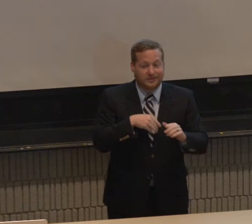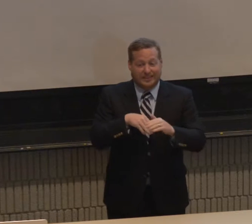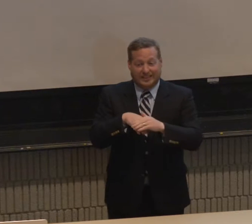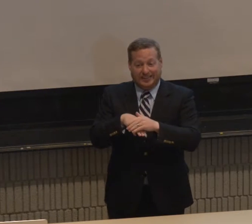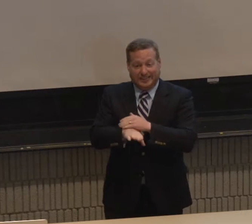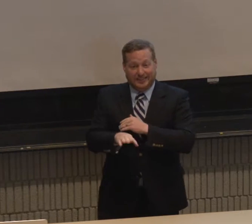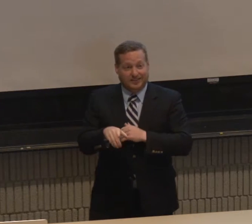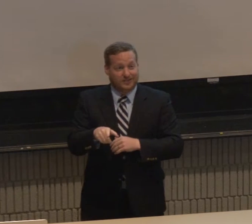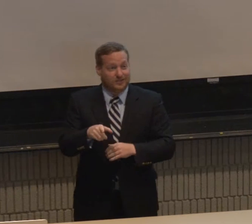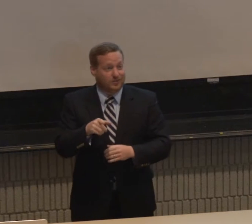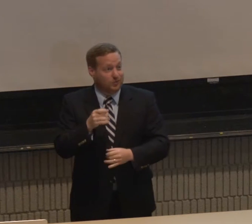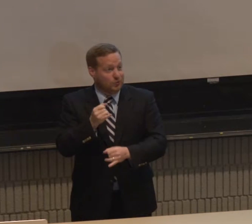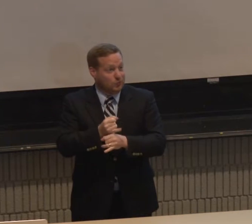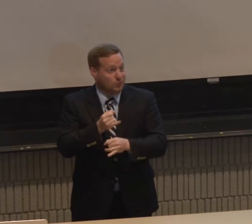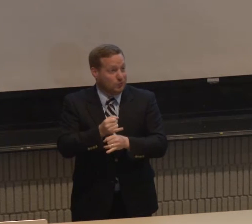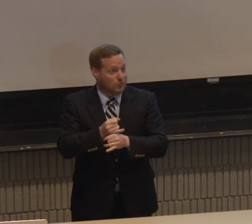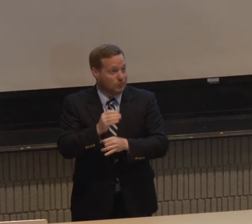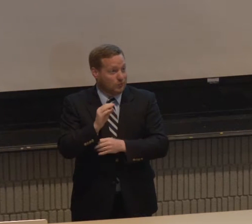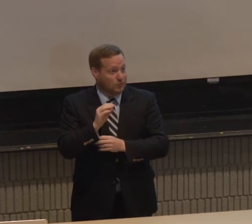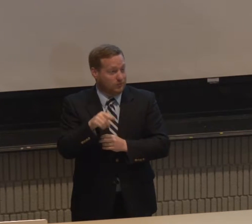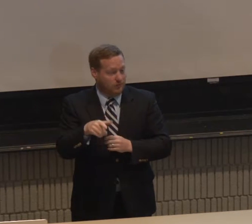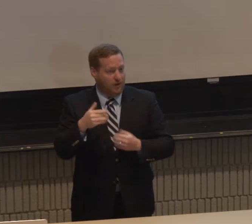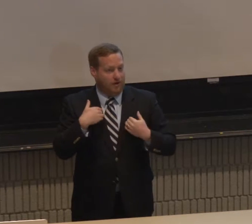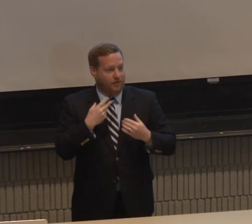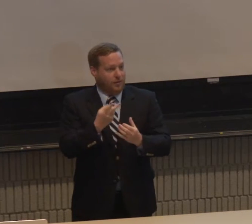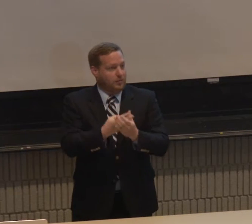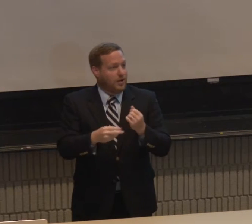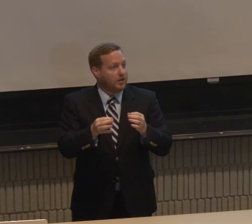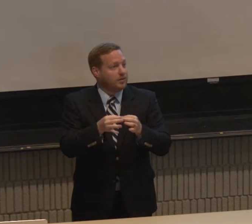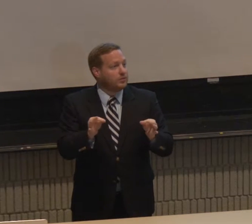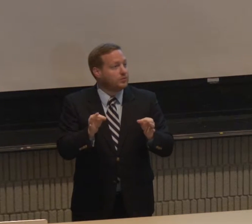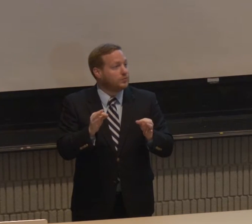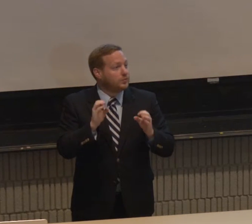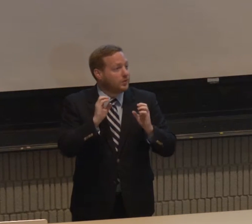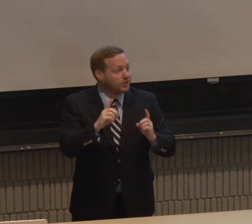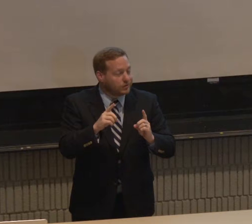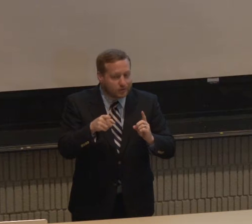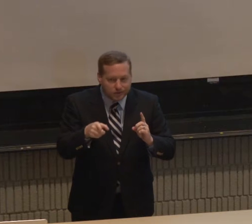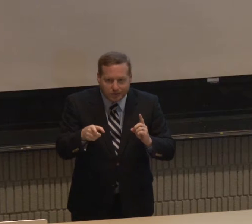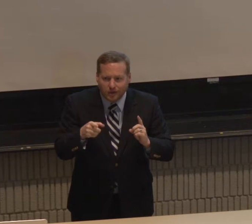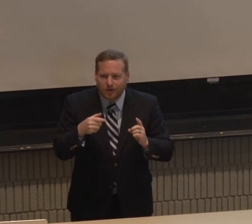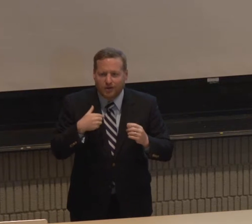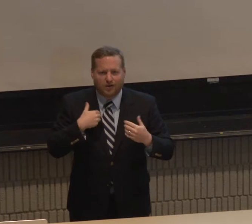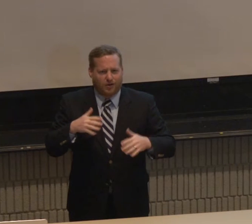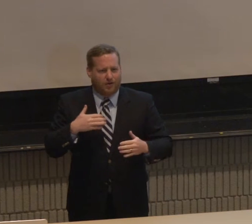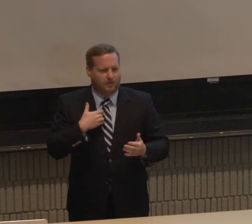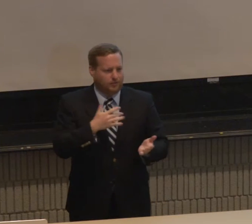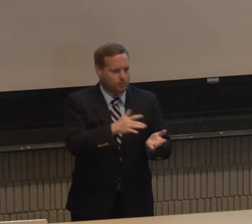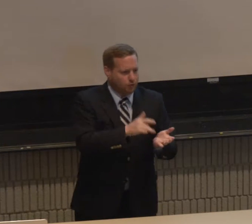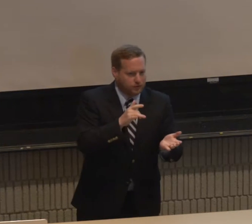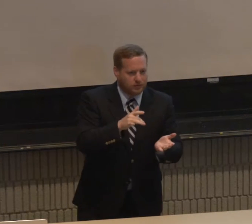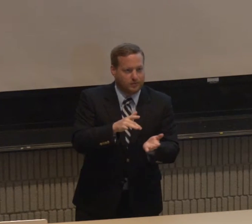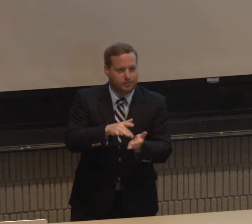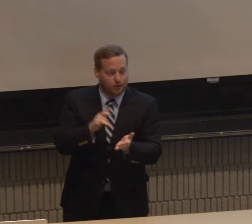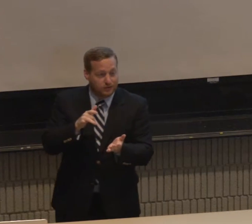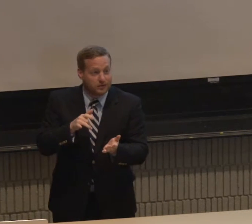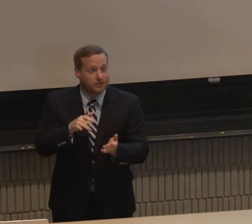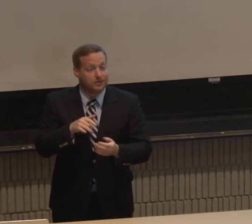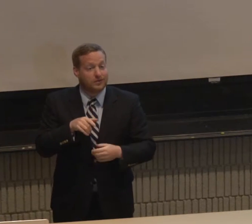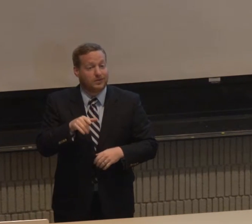that language from the time I was born. I was privileged in getting an education in a very high